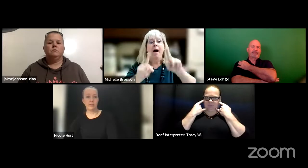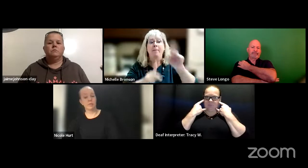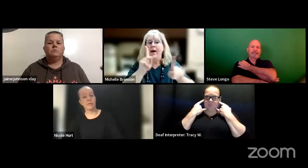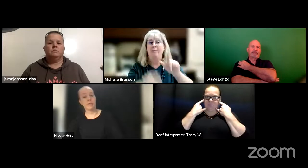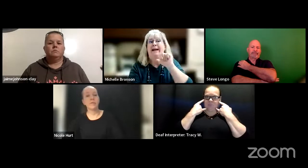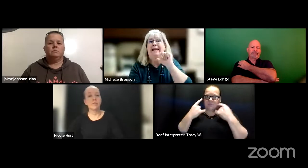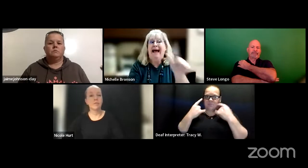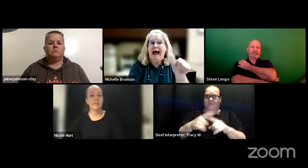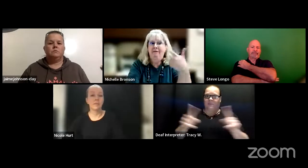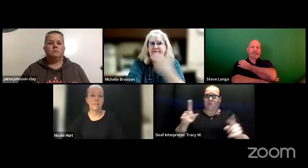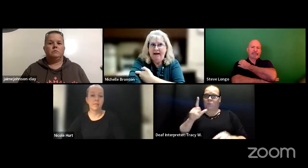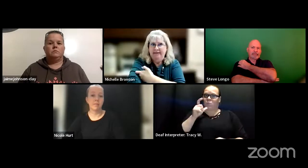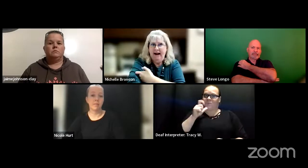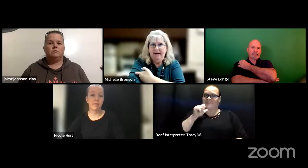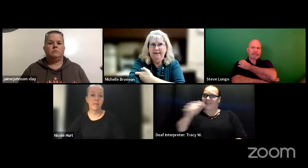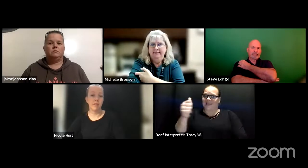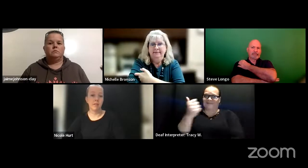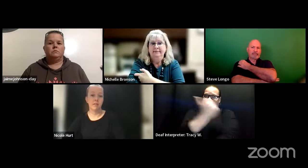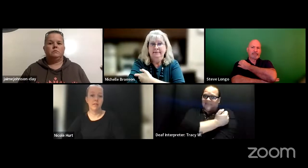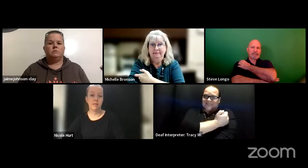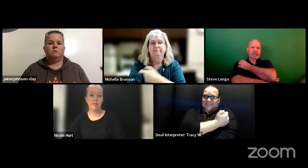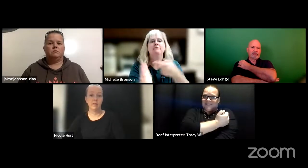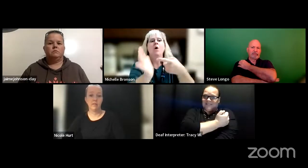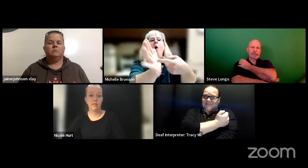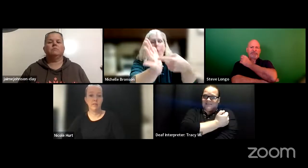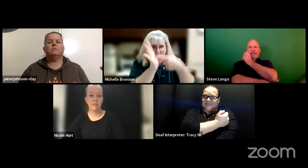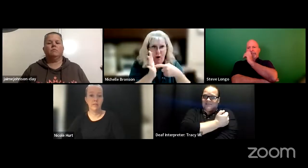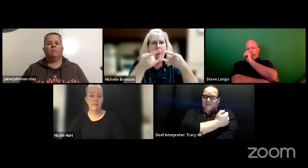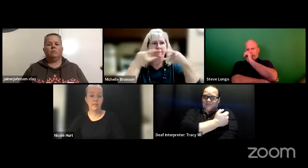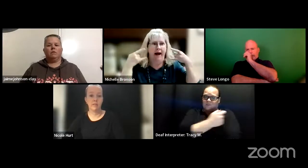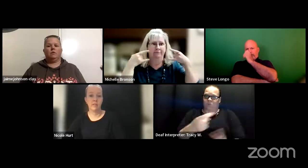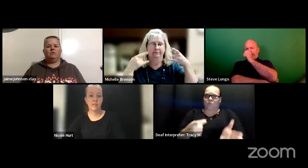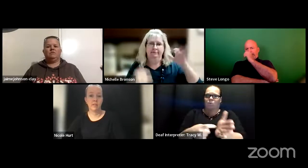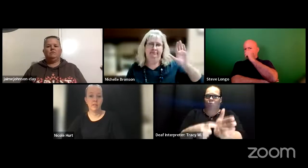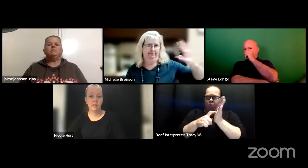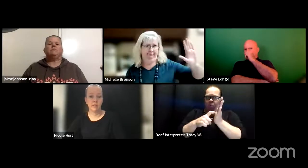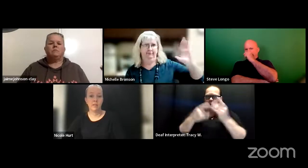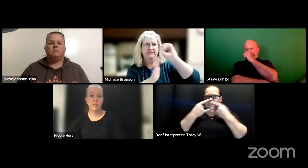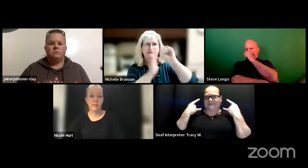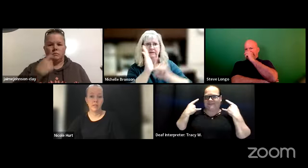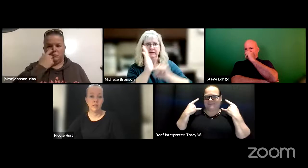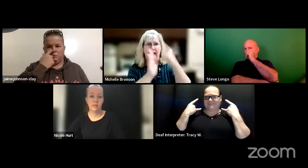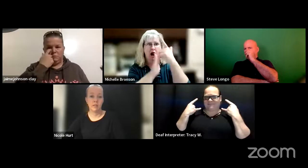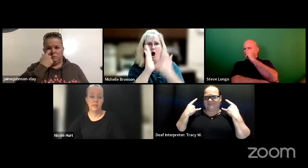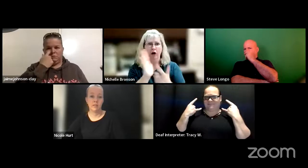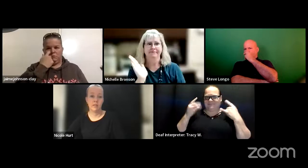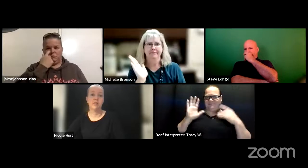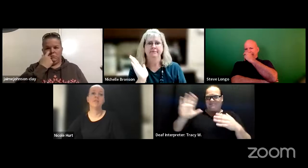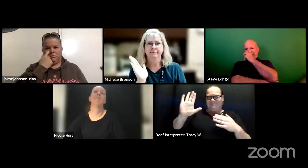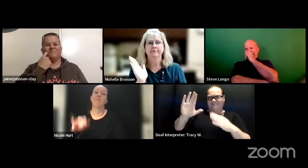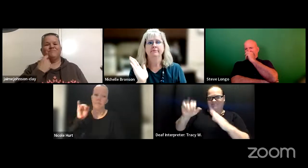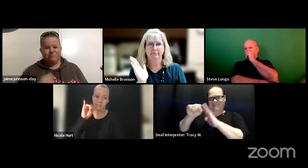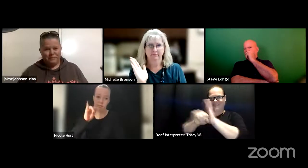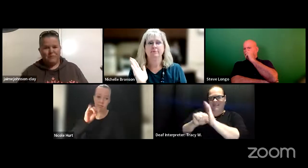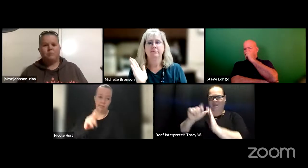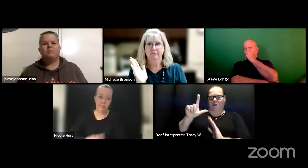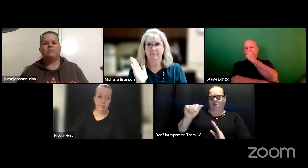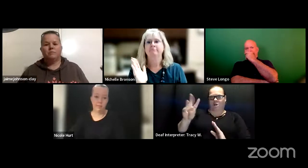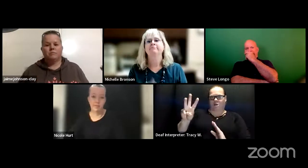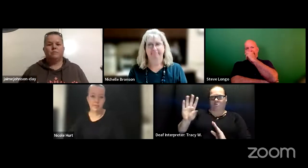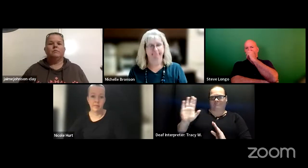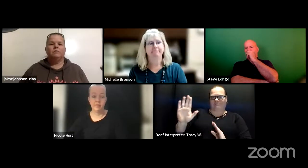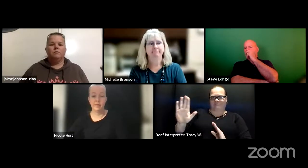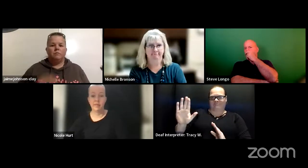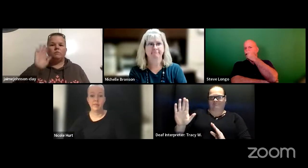mask, but people who are not vaccinated are required to wear a mask. That is according